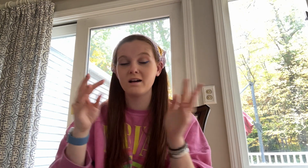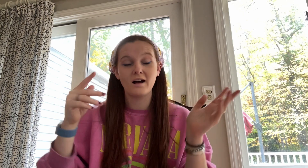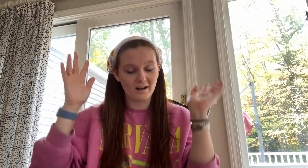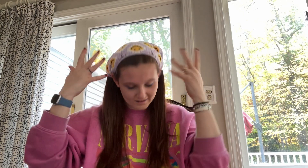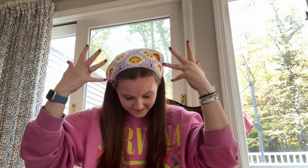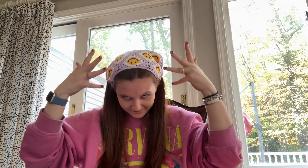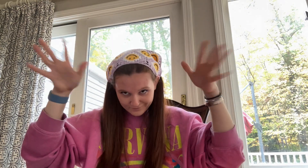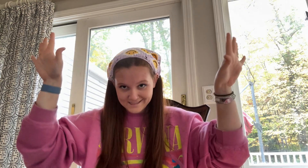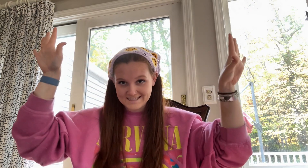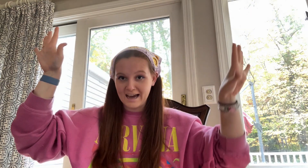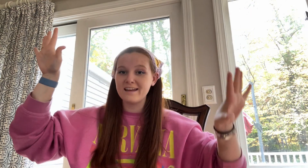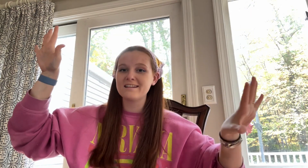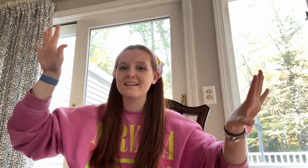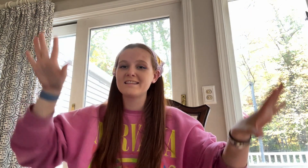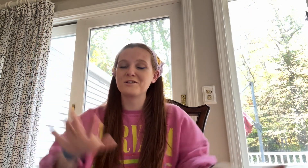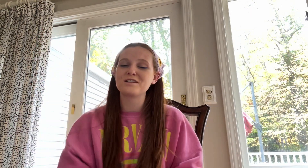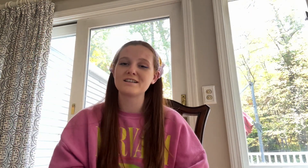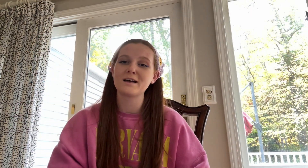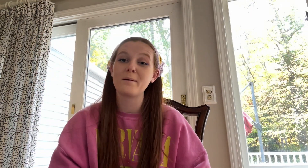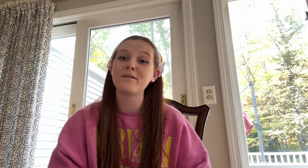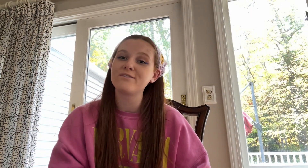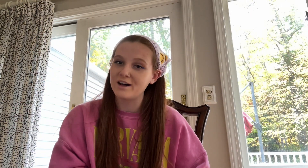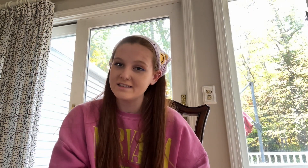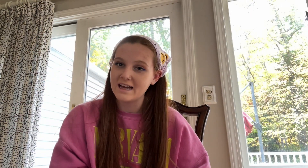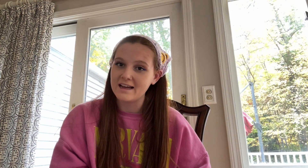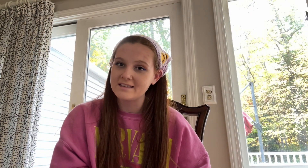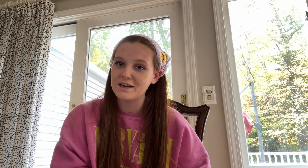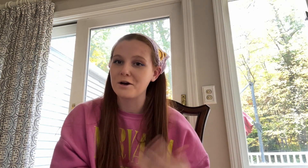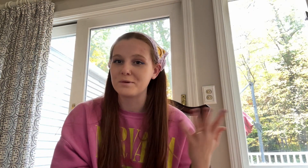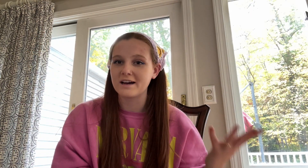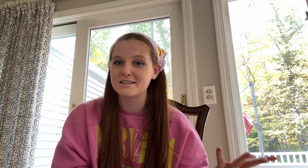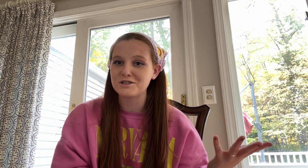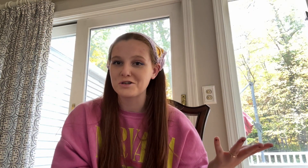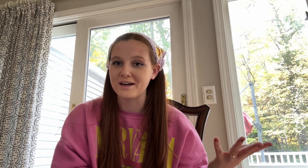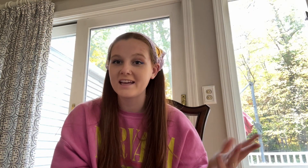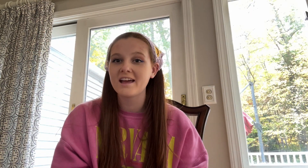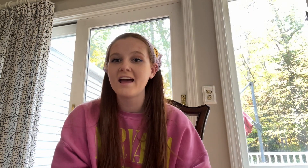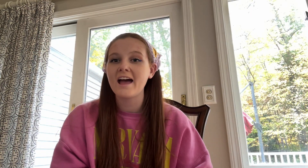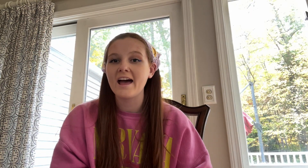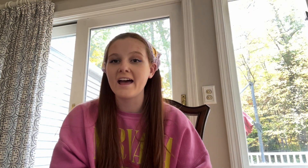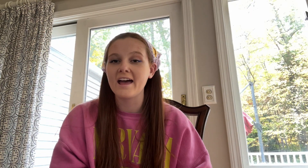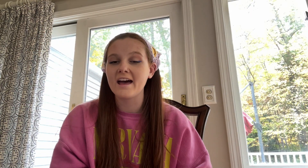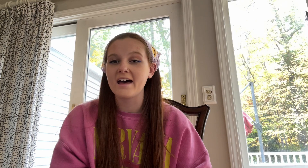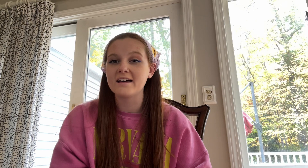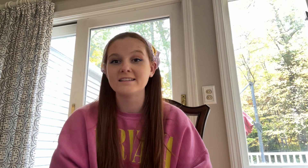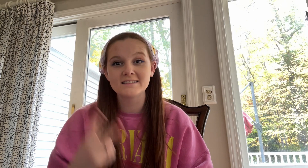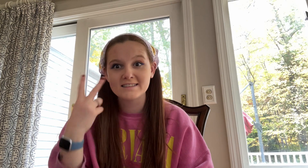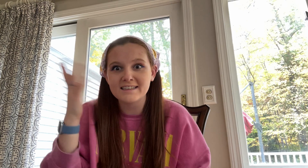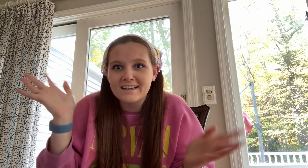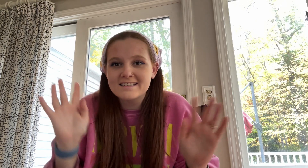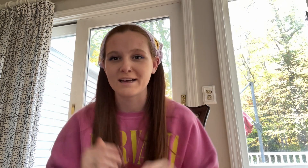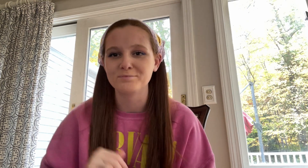All right, we're done. Those are some fall signs. I hope you guys enjoyed, and see you next time.